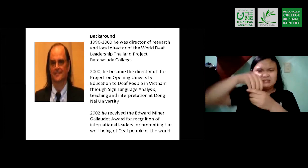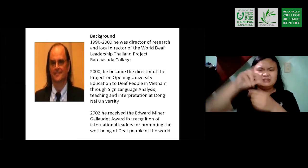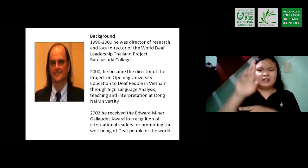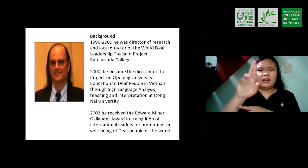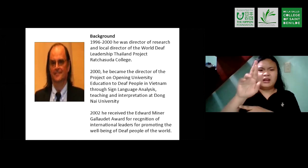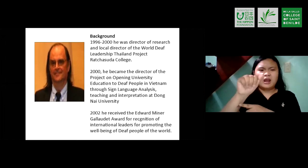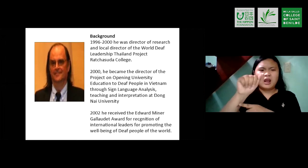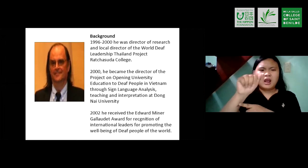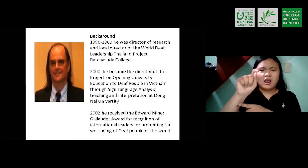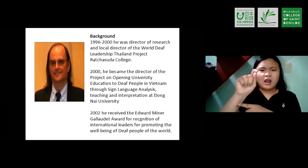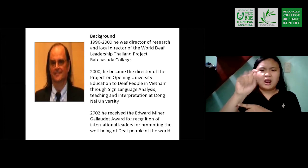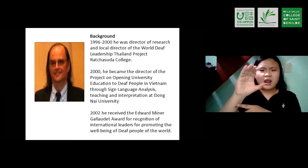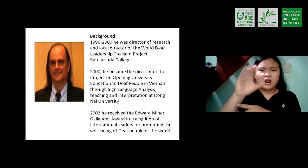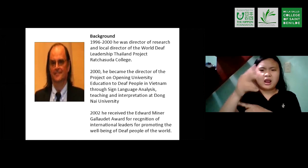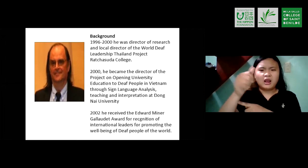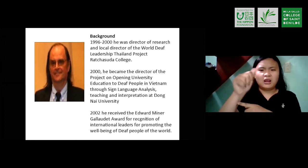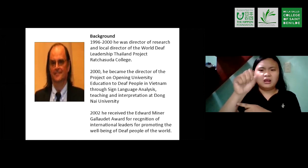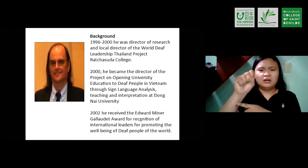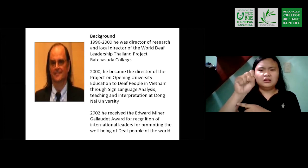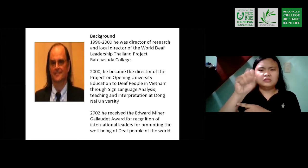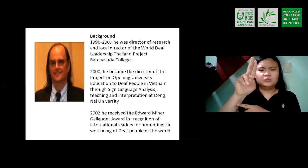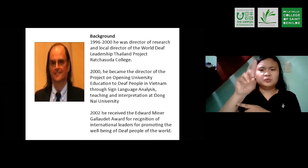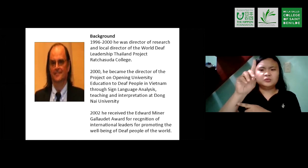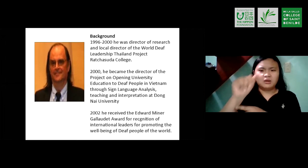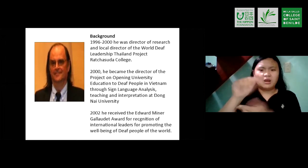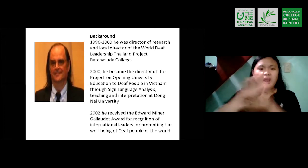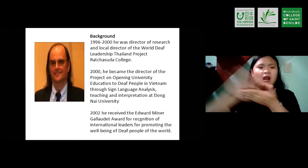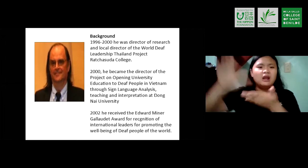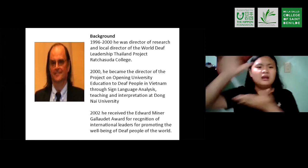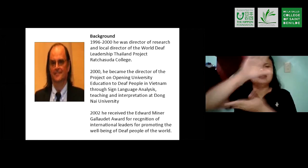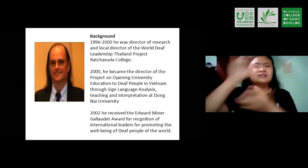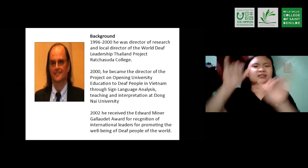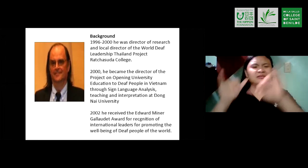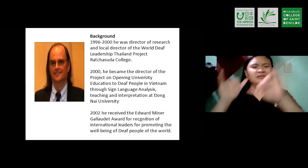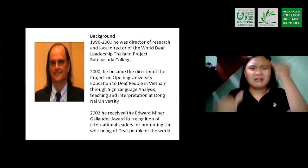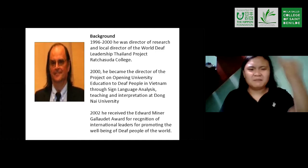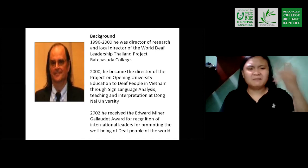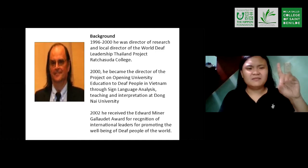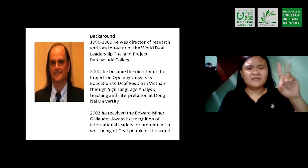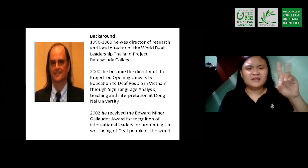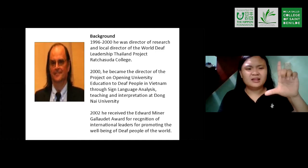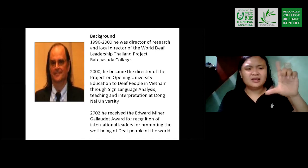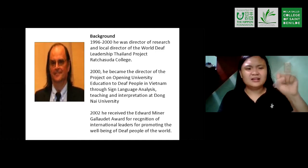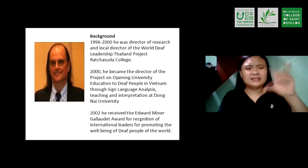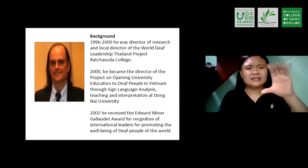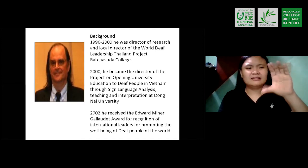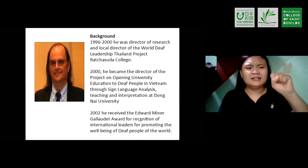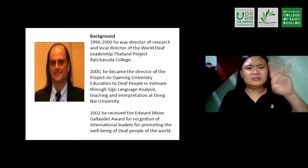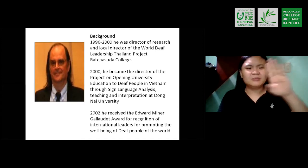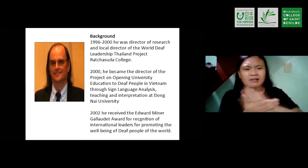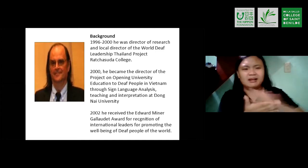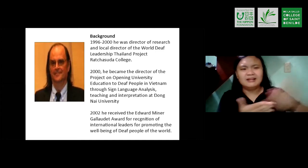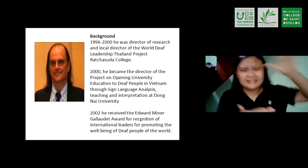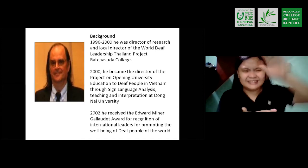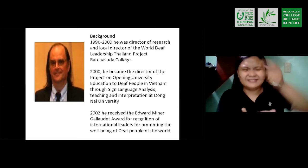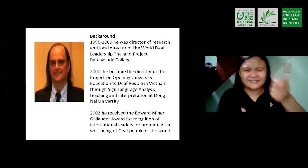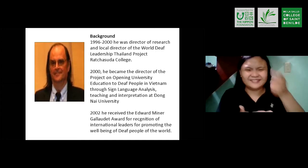promoted the World Deaf Leadership Thailand project in Ratchasuda